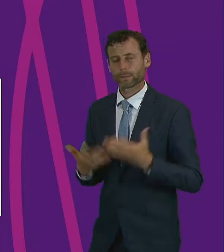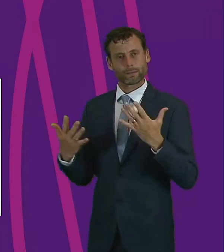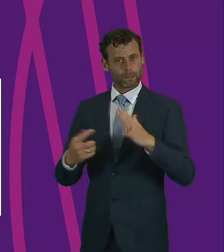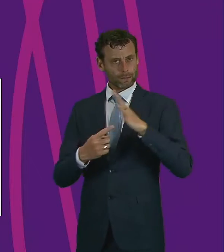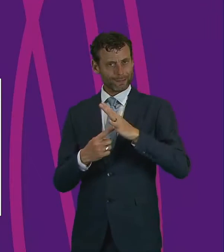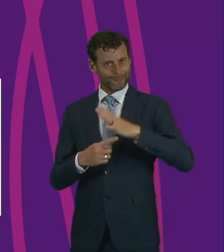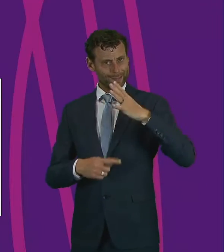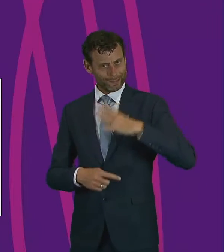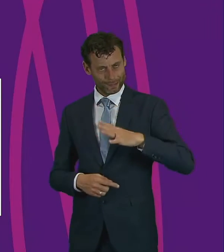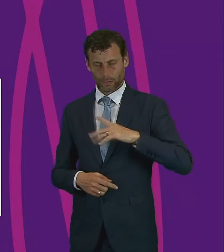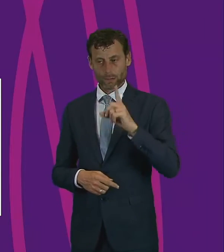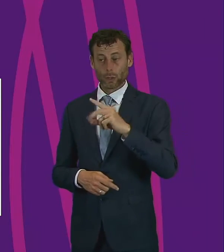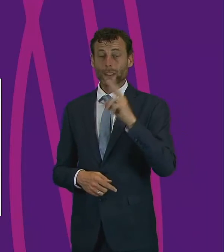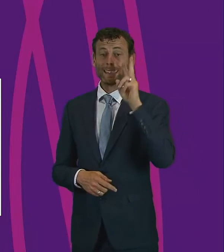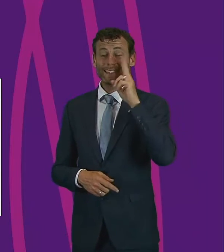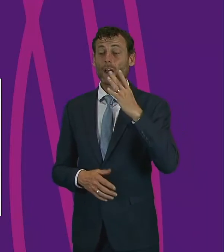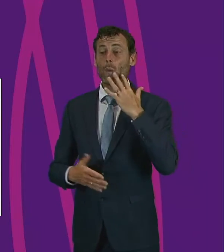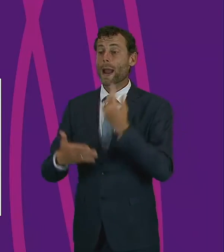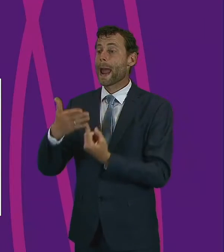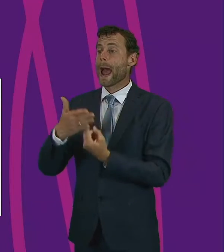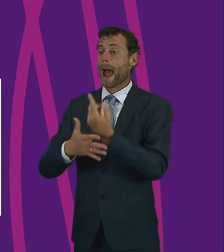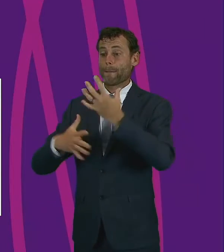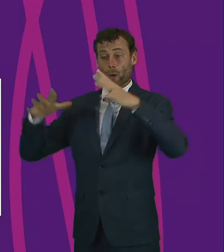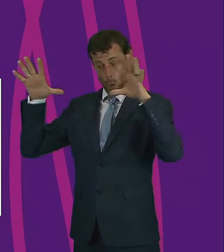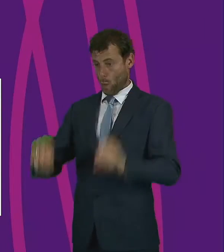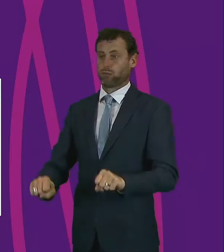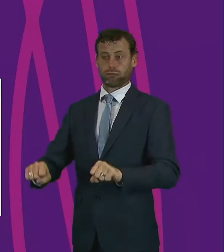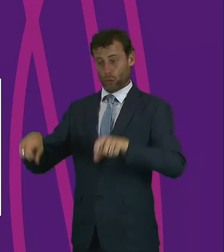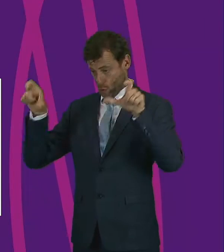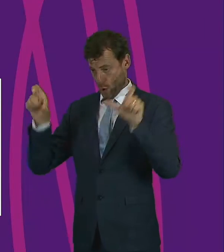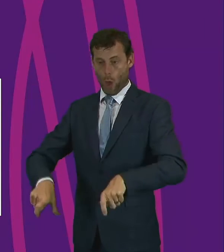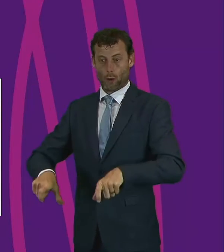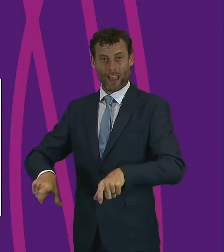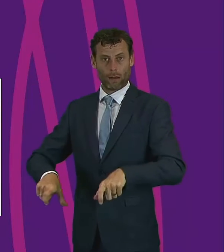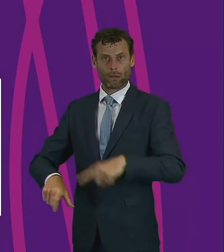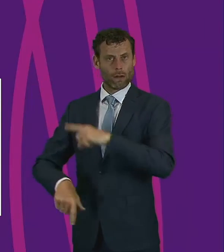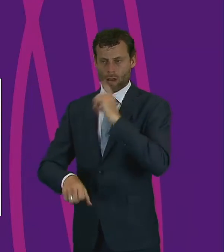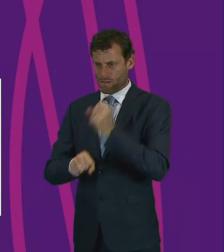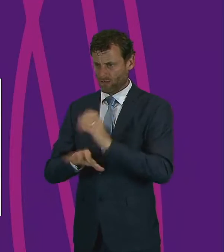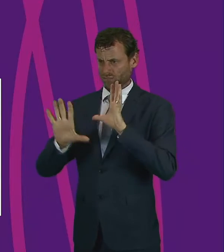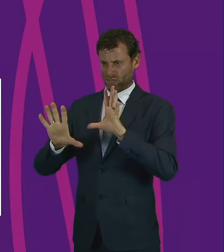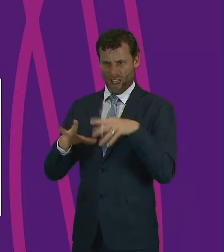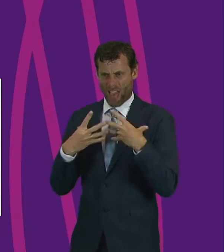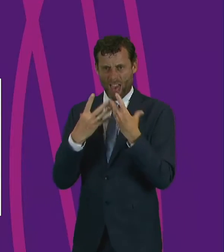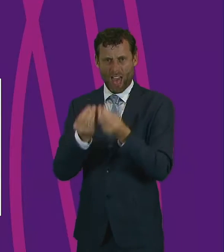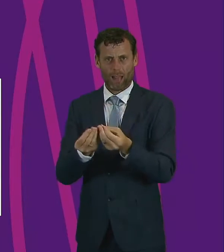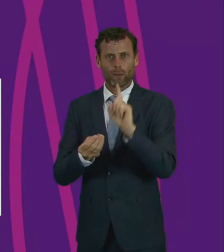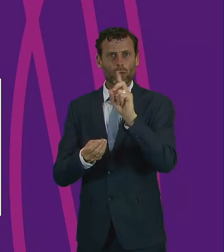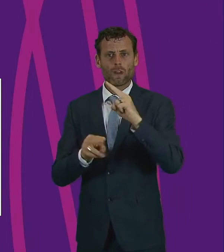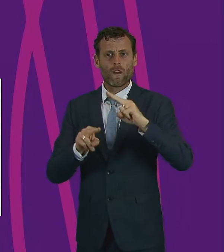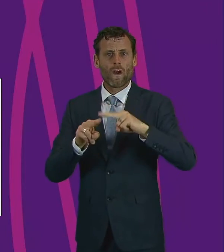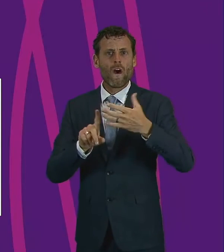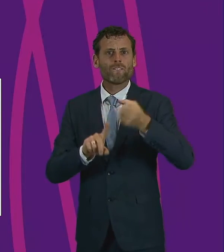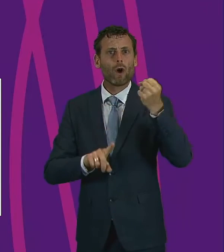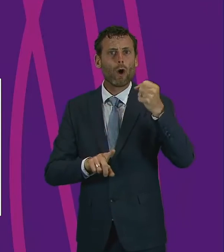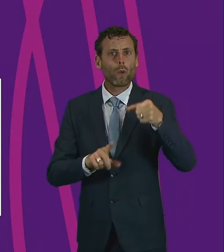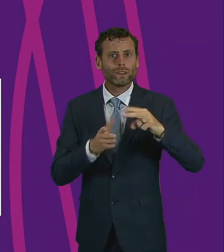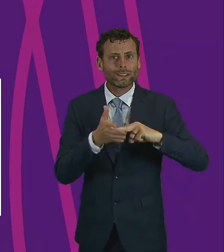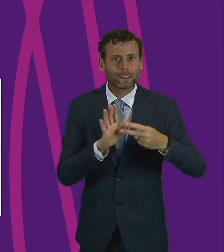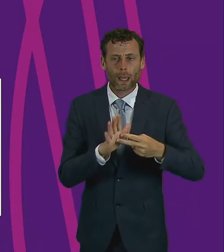the furlough scheme rapidly introduced. We have seen help for the self-employed. We've seen how the